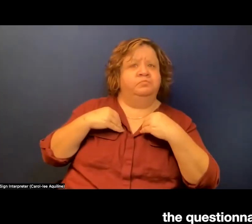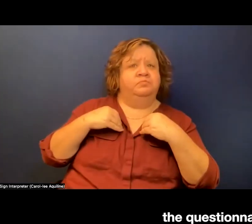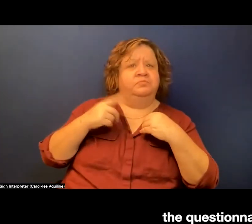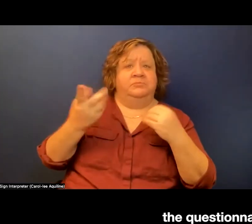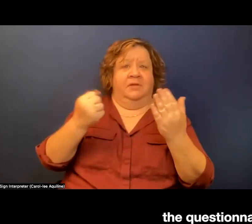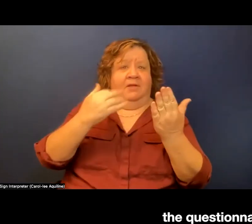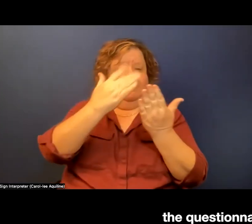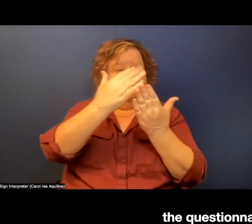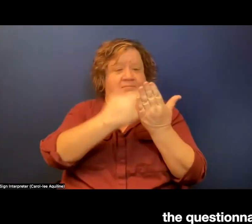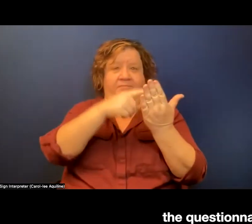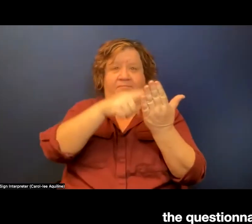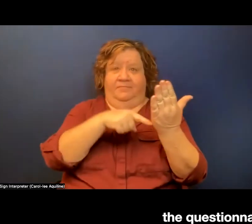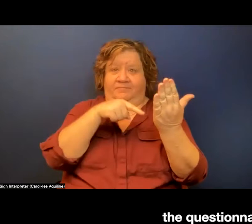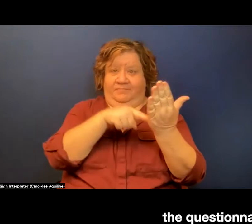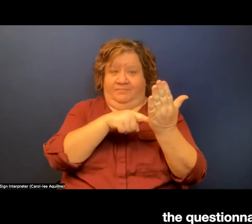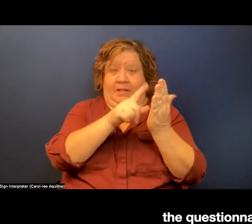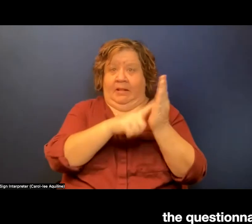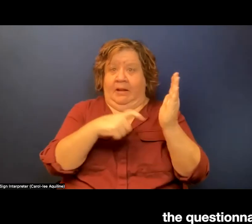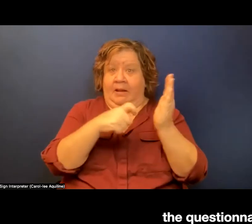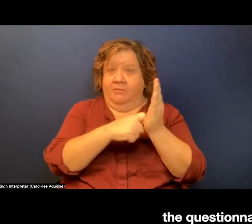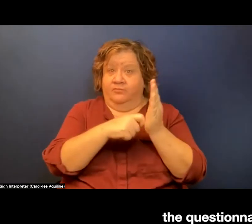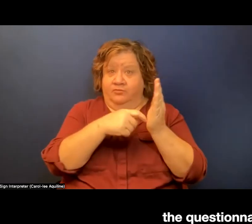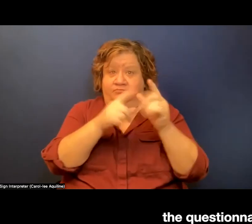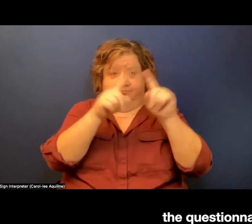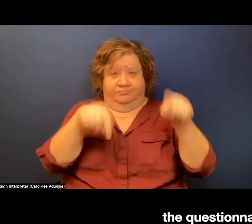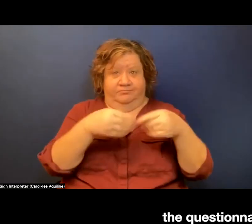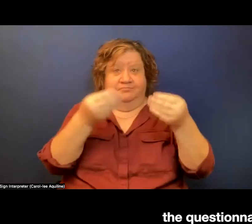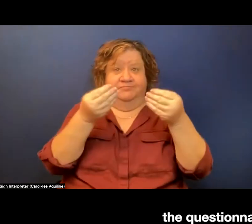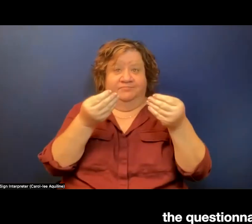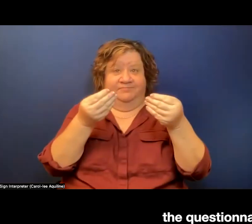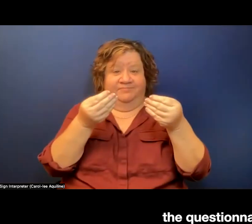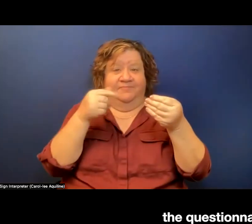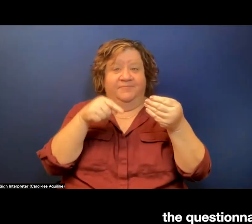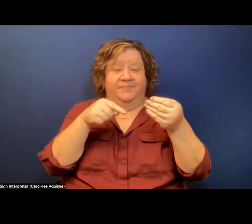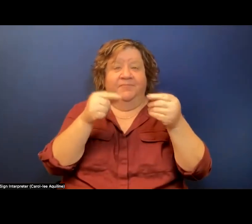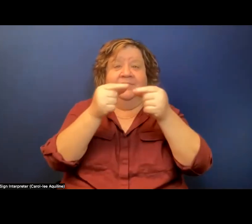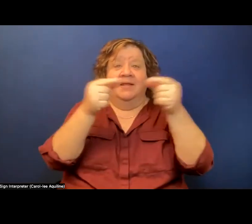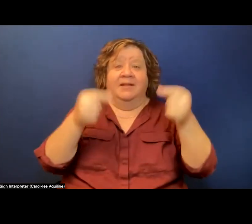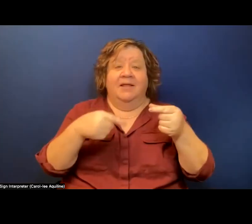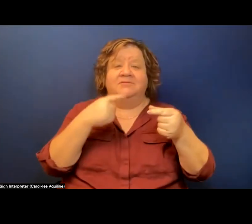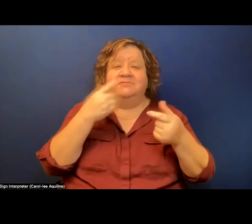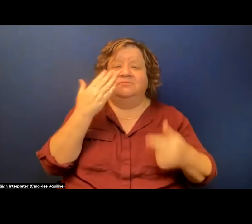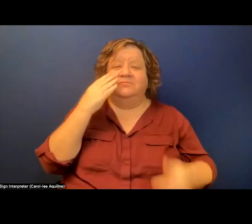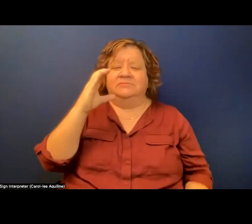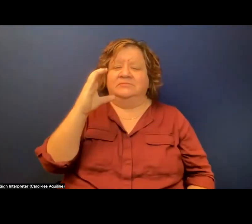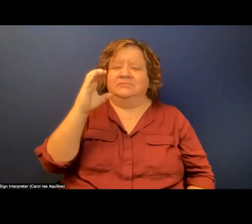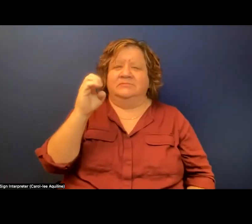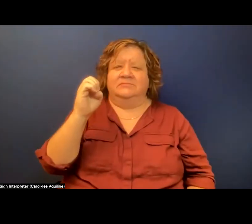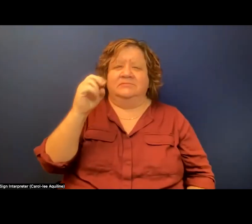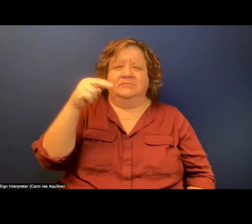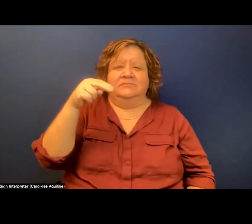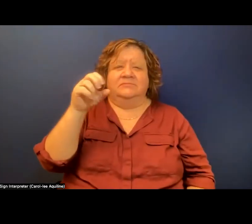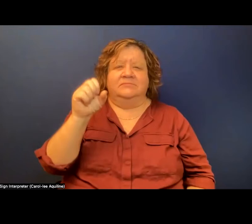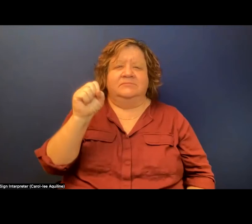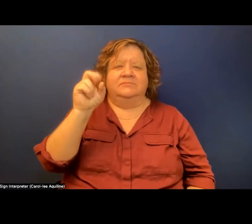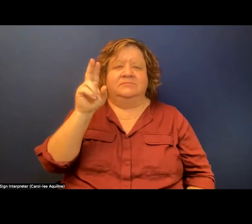that the questionnaire has been revised based on our recommendation. And they also added